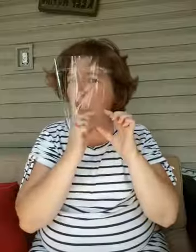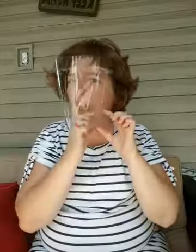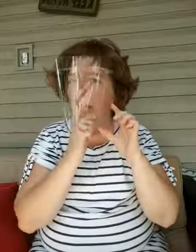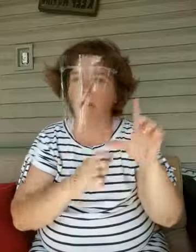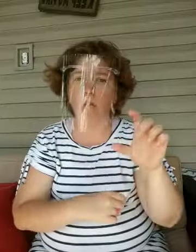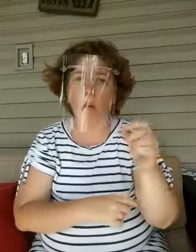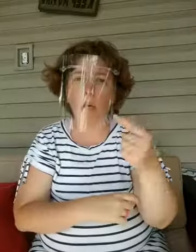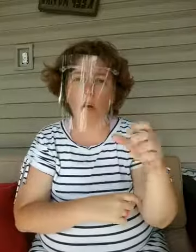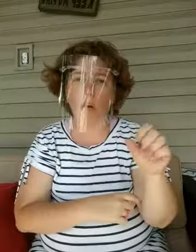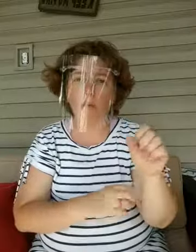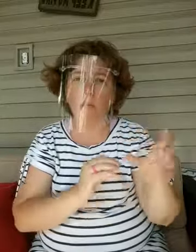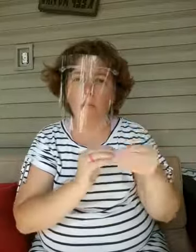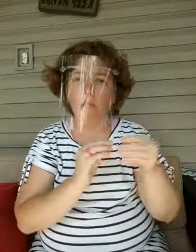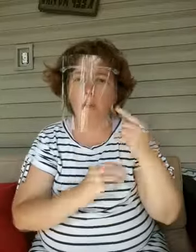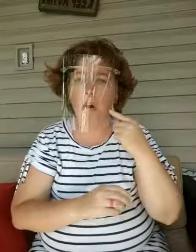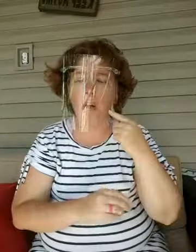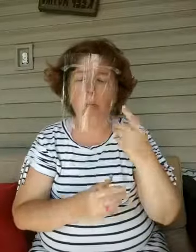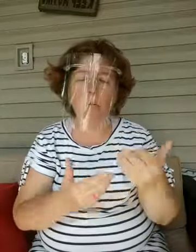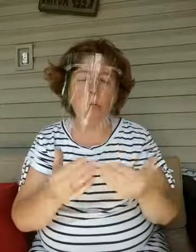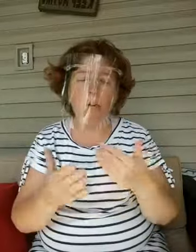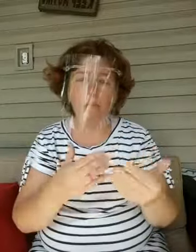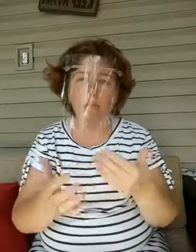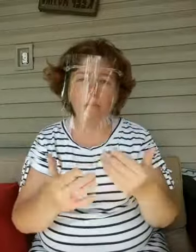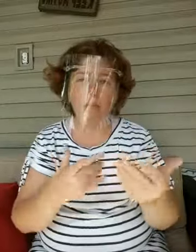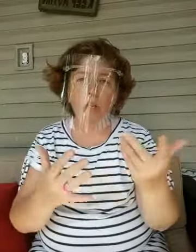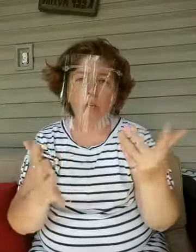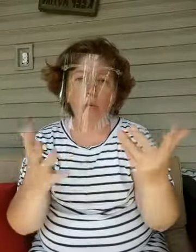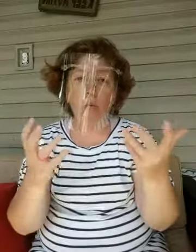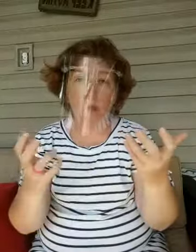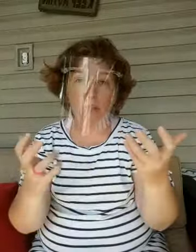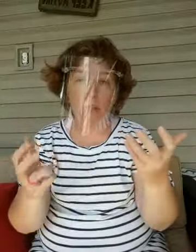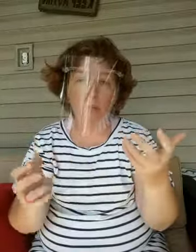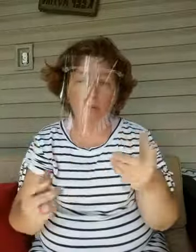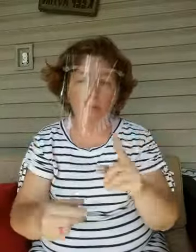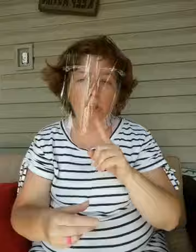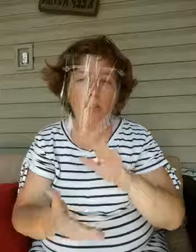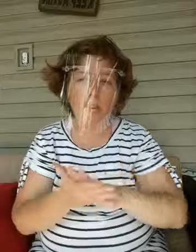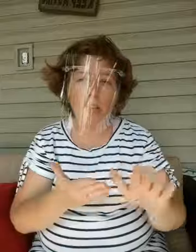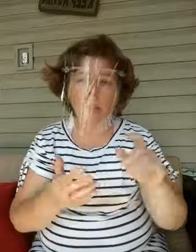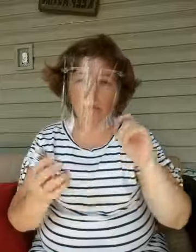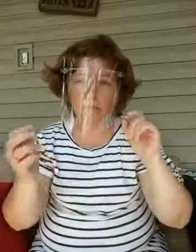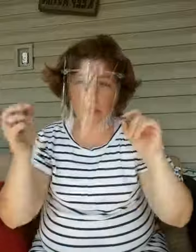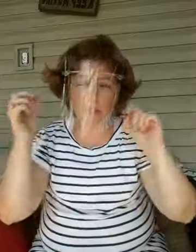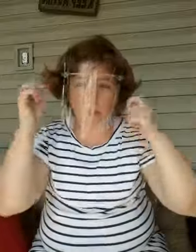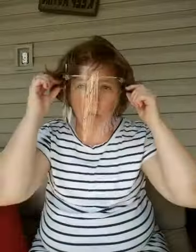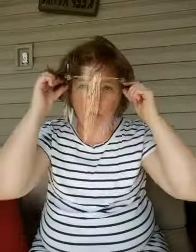like logos on it or whatever you want, which is kind of nice and cool.